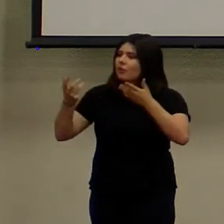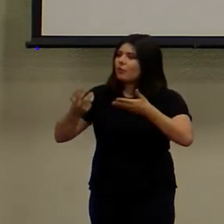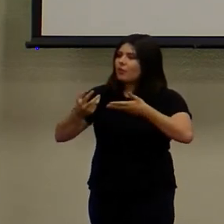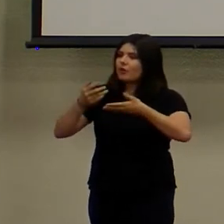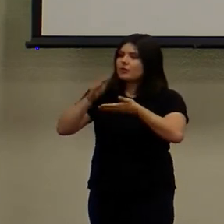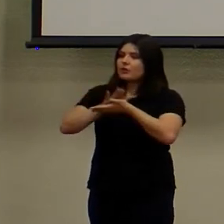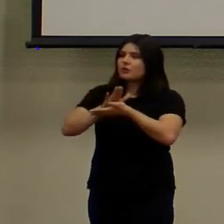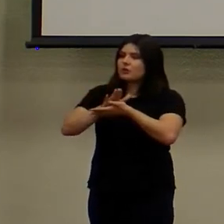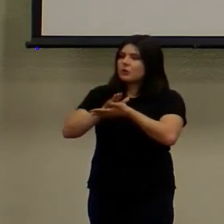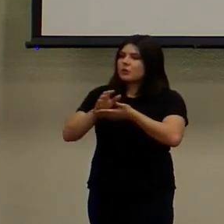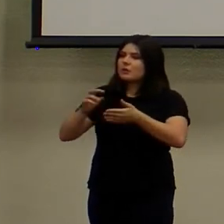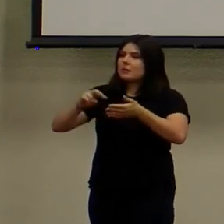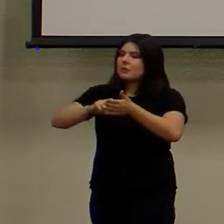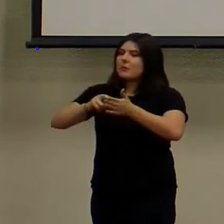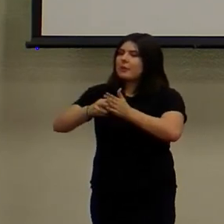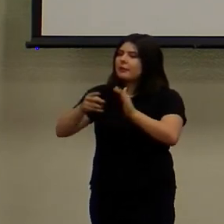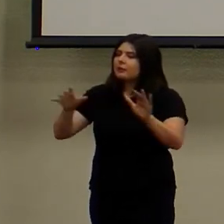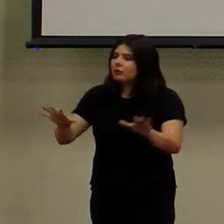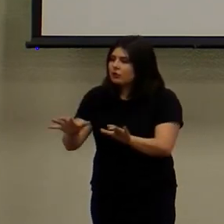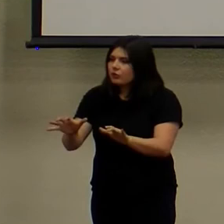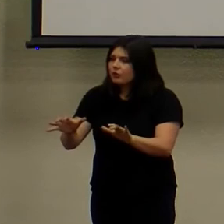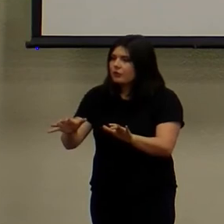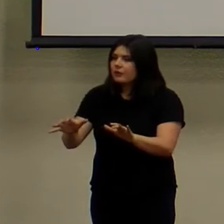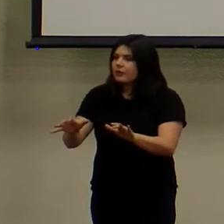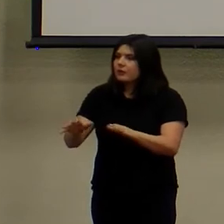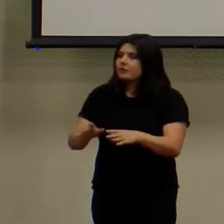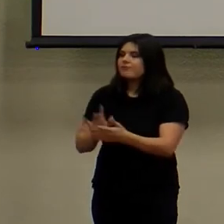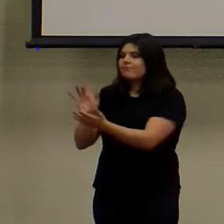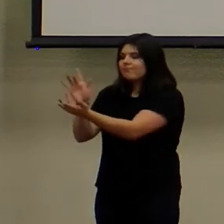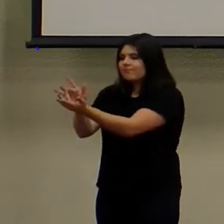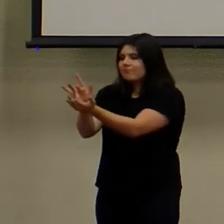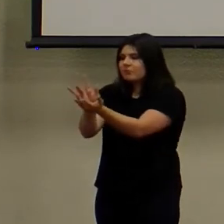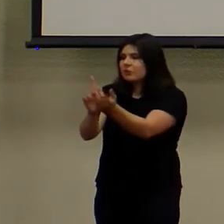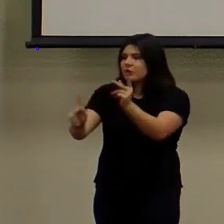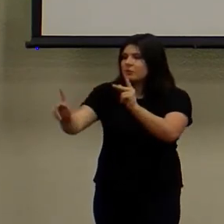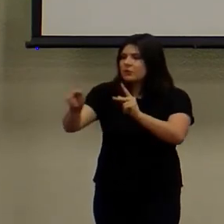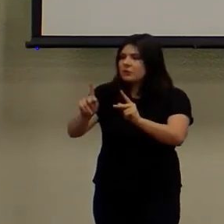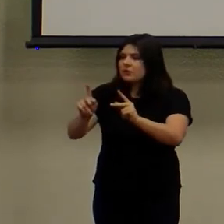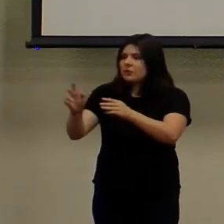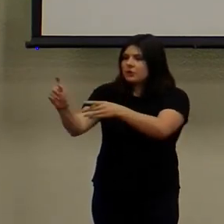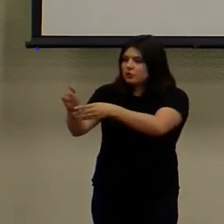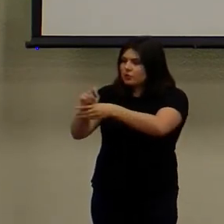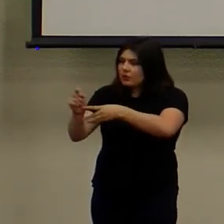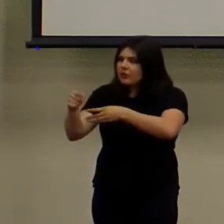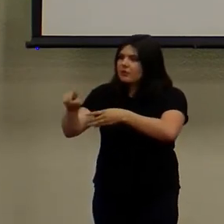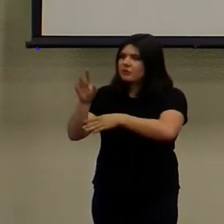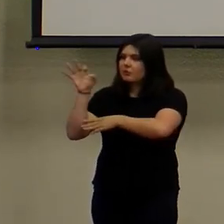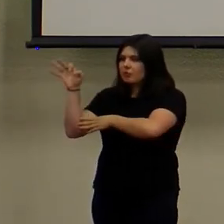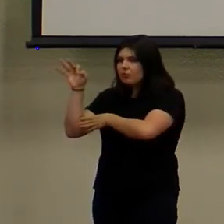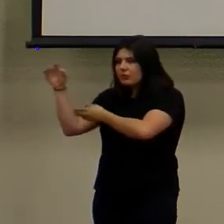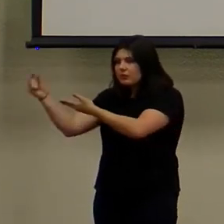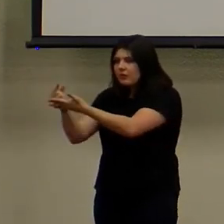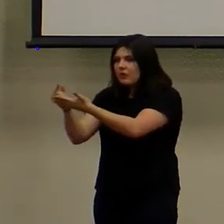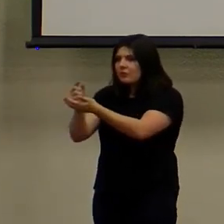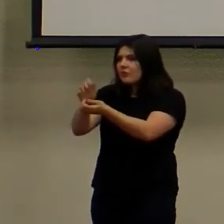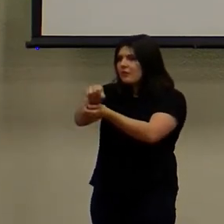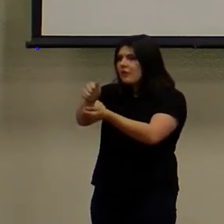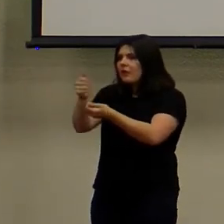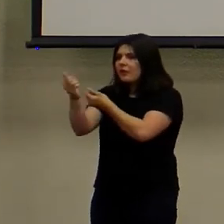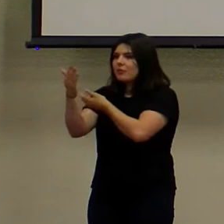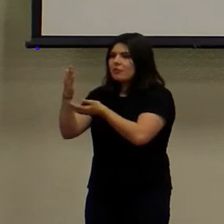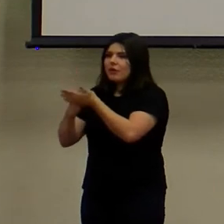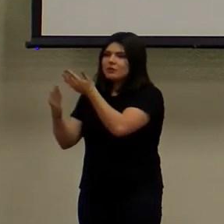school was intended to do, and that's to reach out and train people to preach the gospel in other parts of the world. And now we have